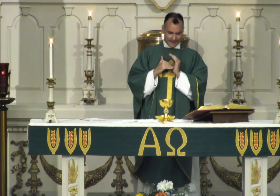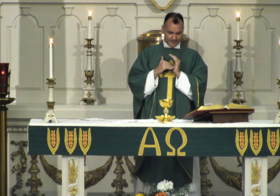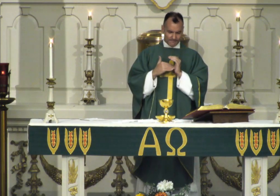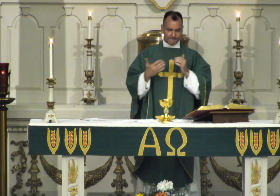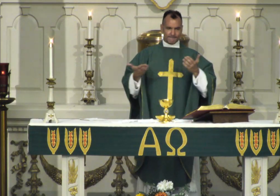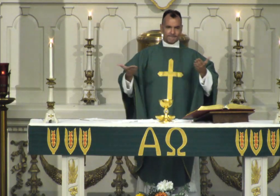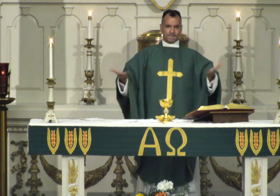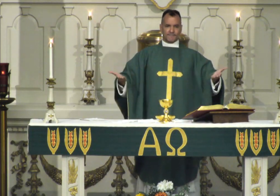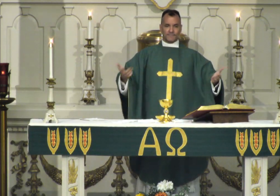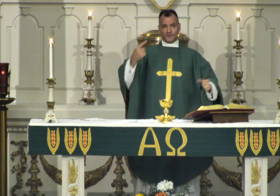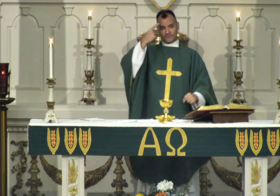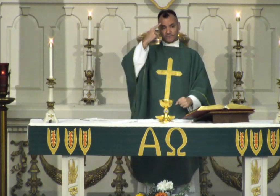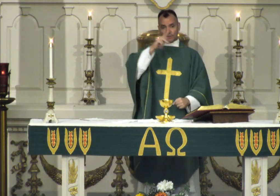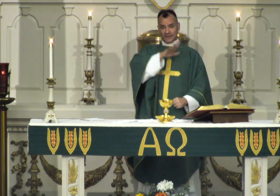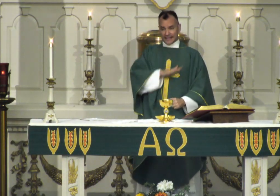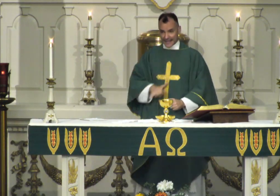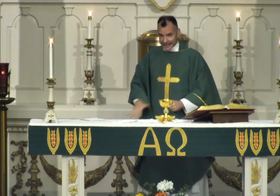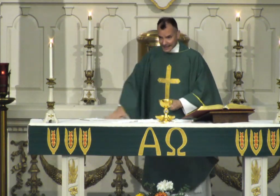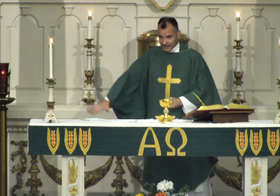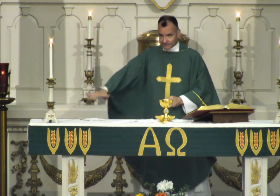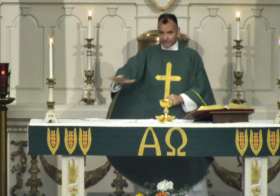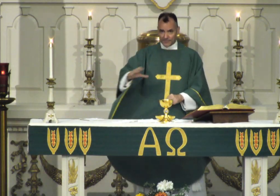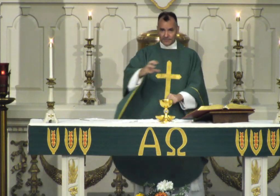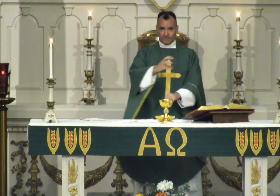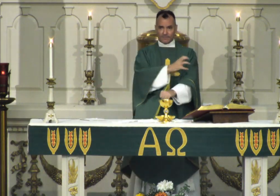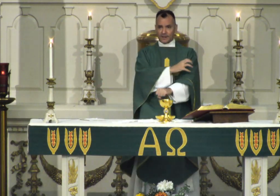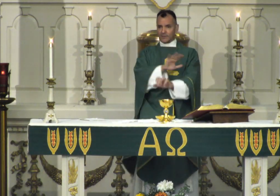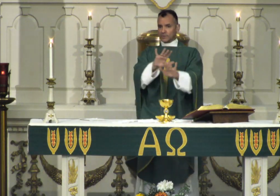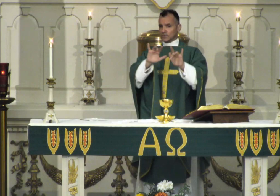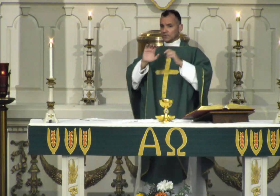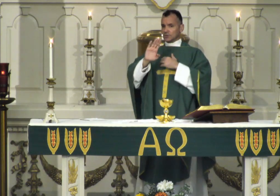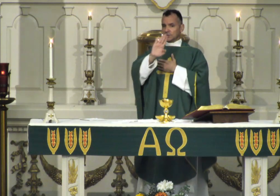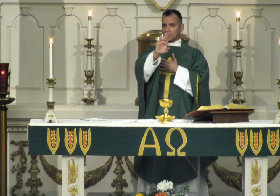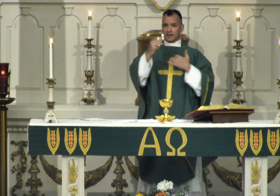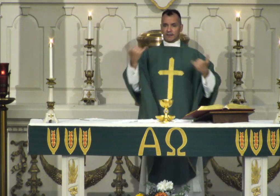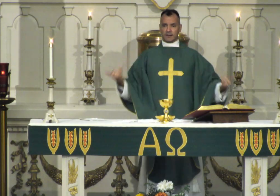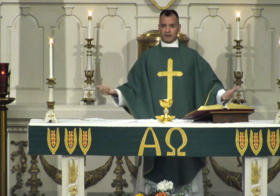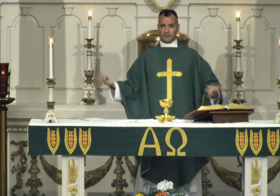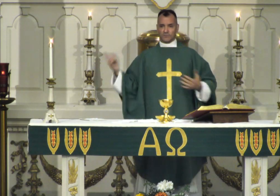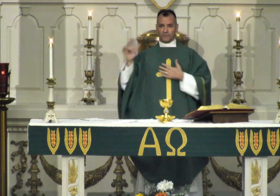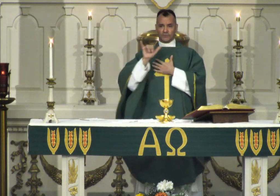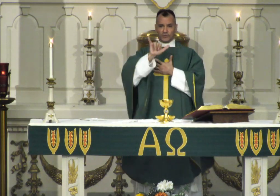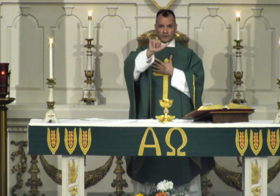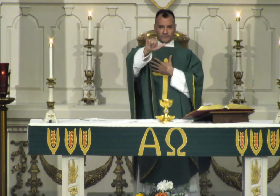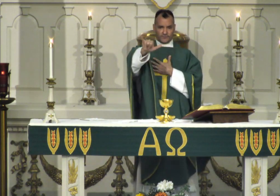Christ. The power and the glory are yours now and forever.